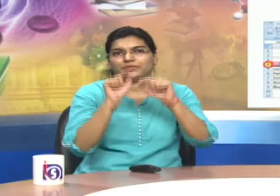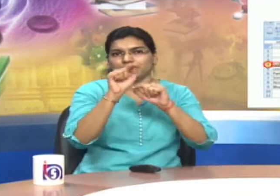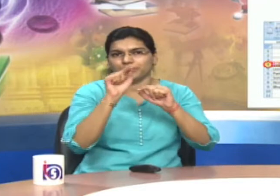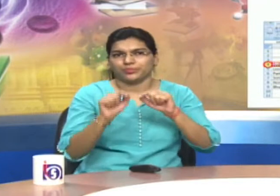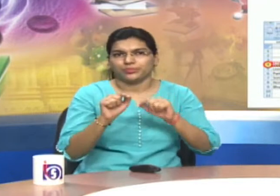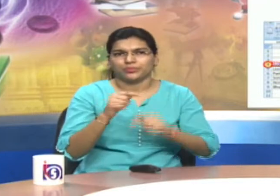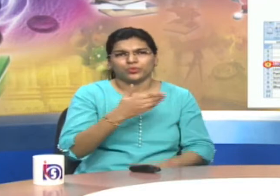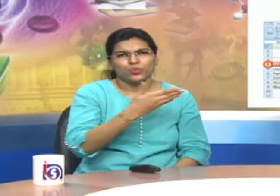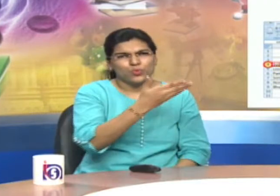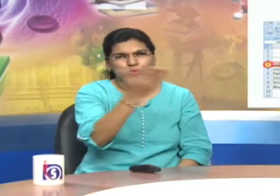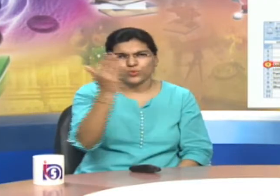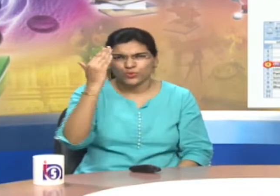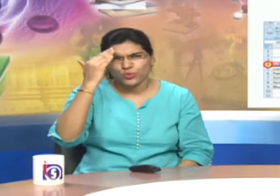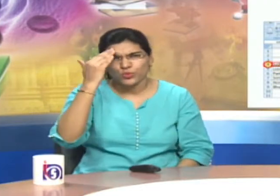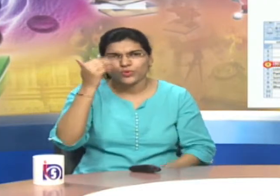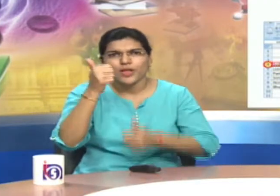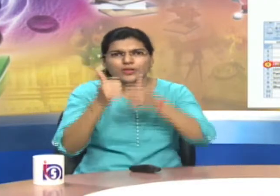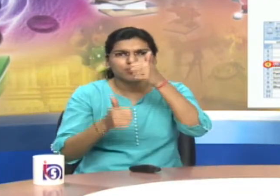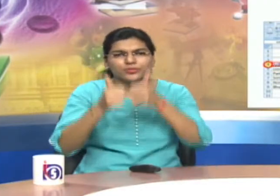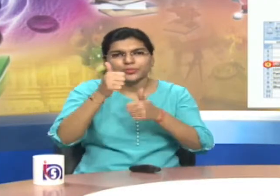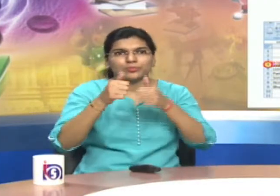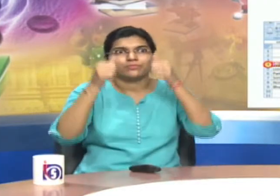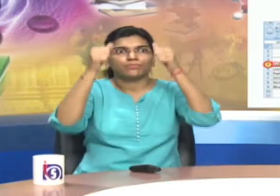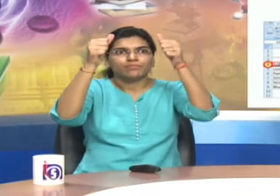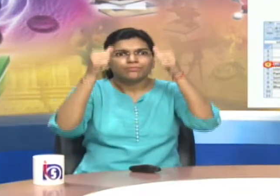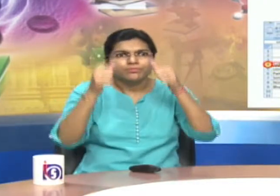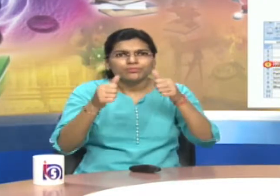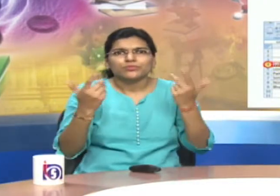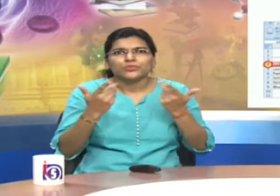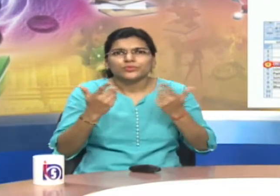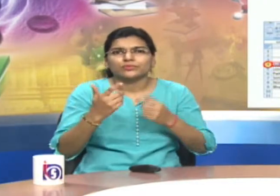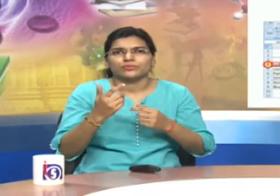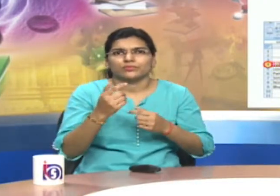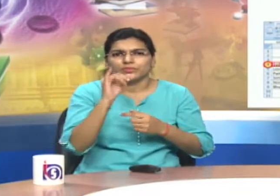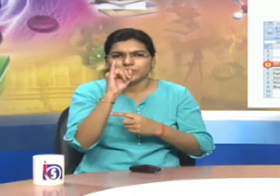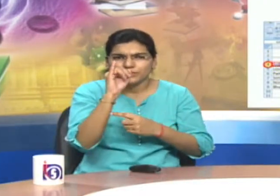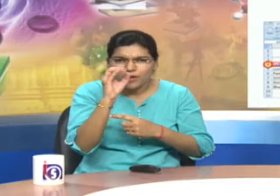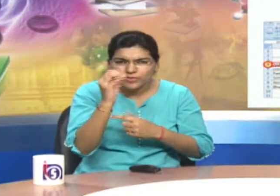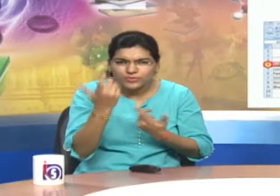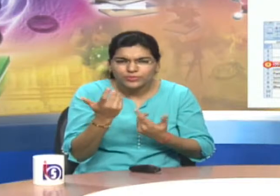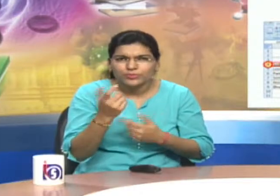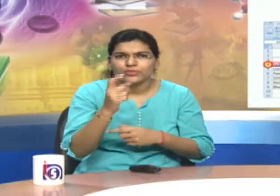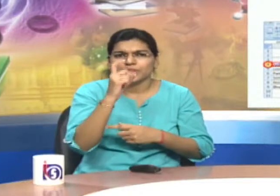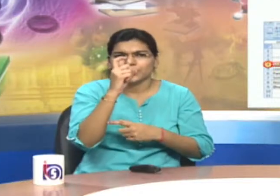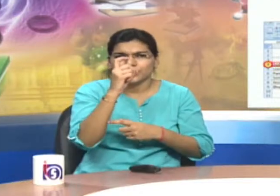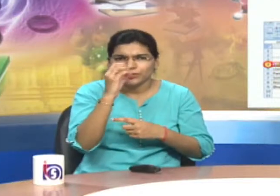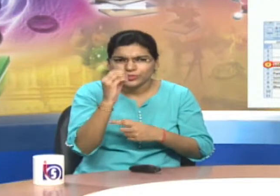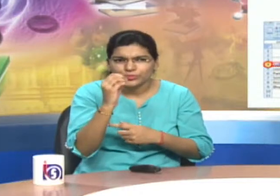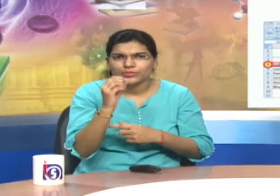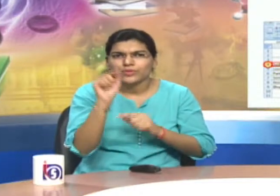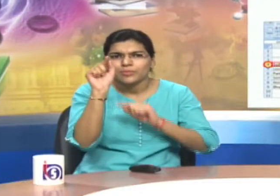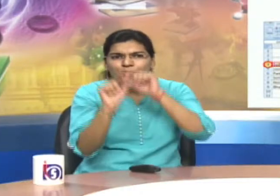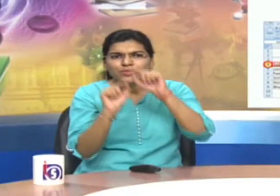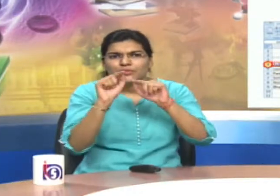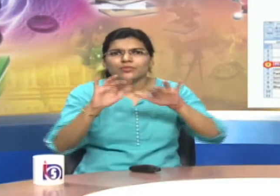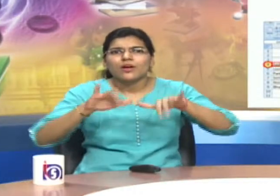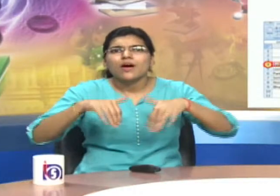What is this used for? You all know that in exam, when you get results like 60%, 70%